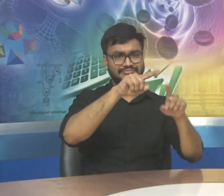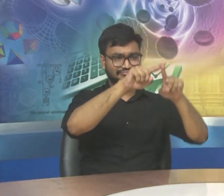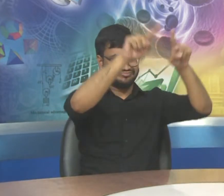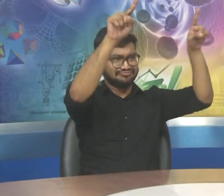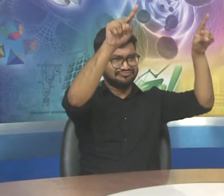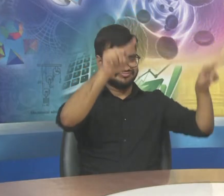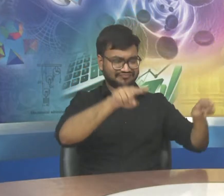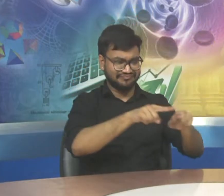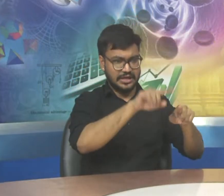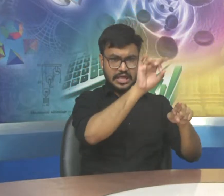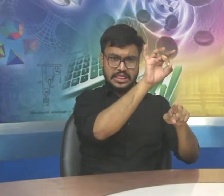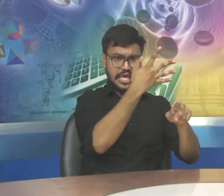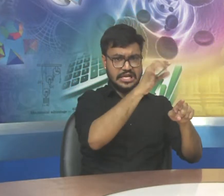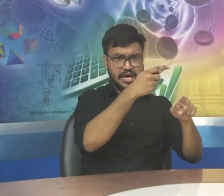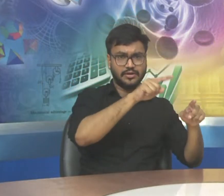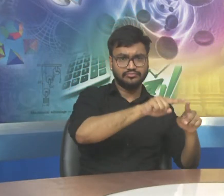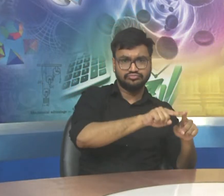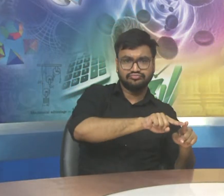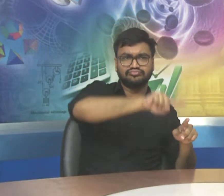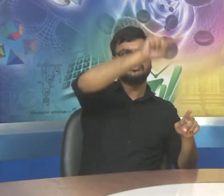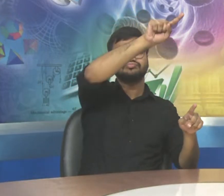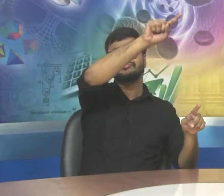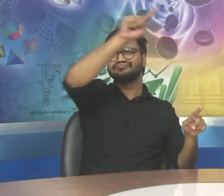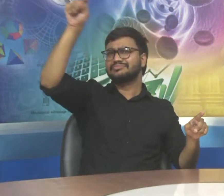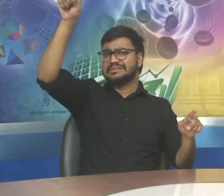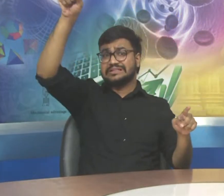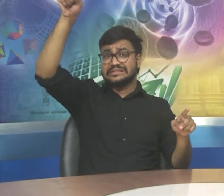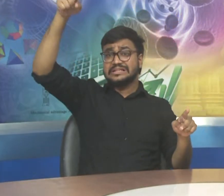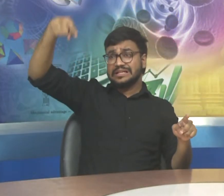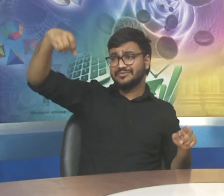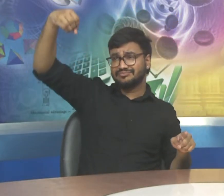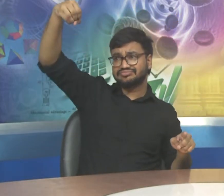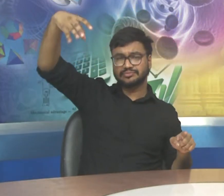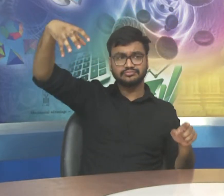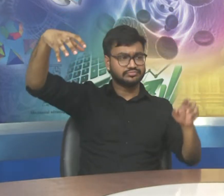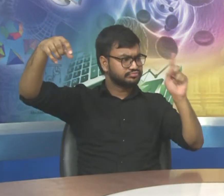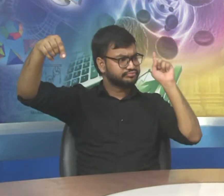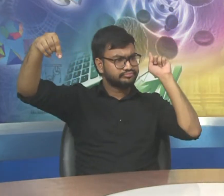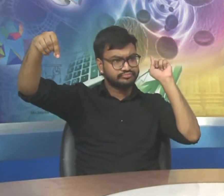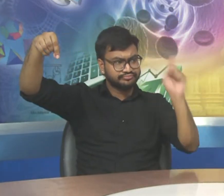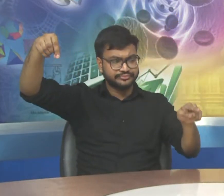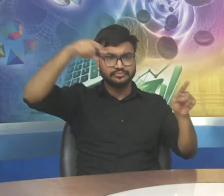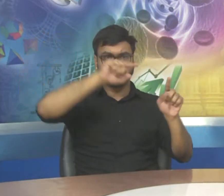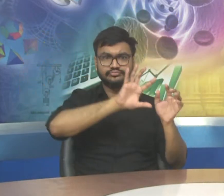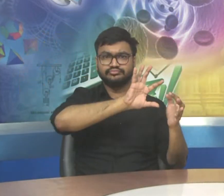When electrical energy is converted into light energy,